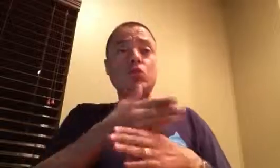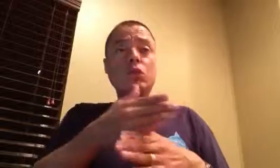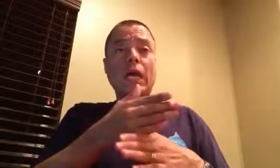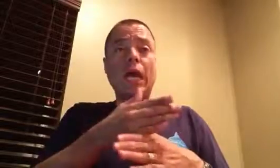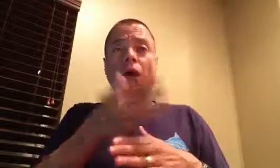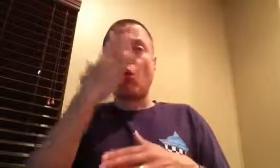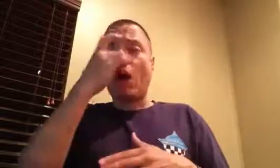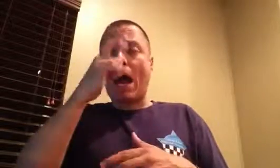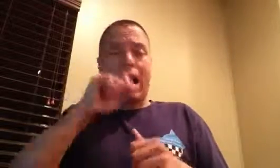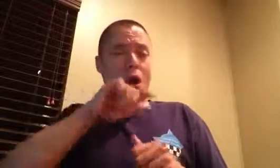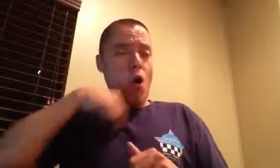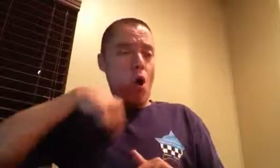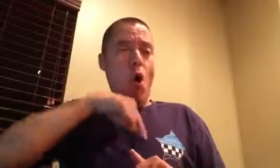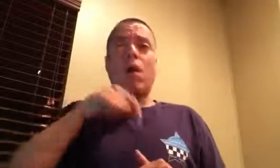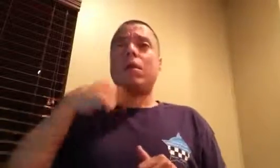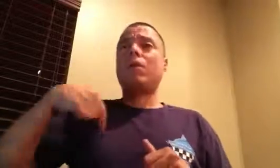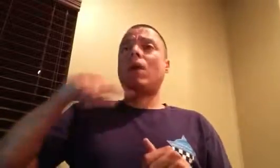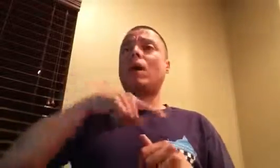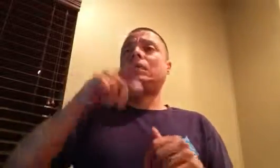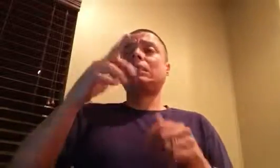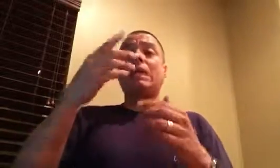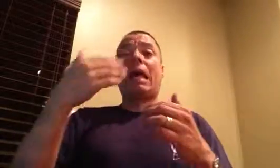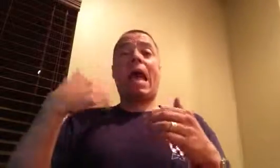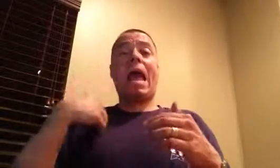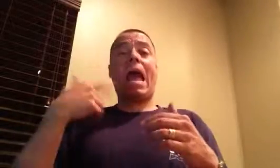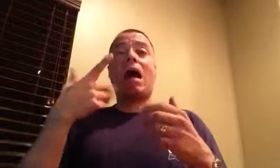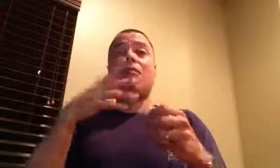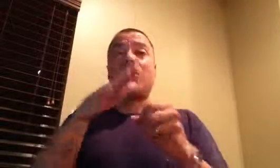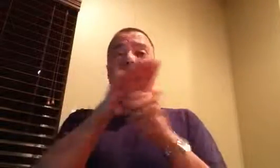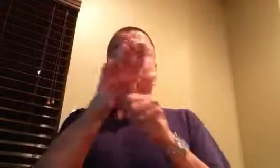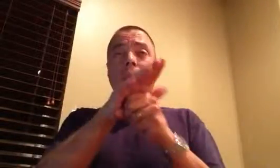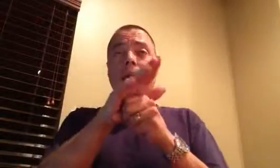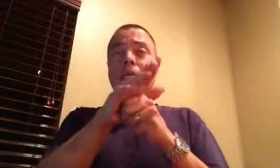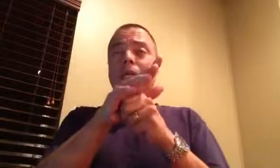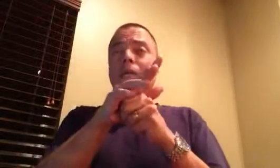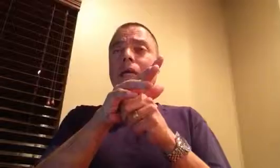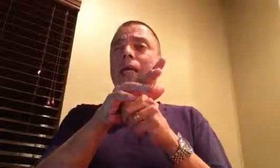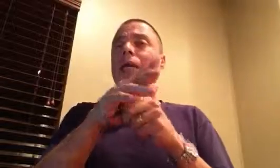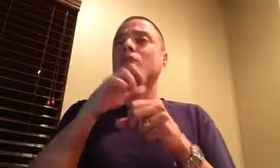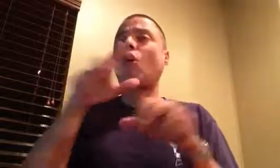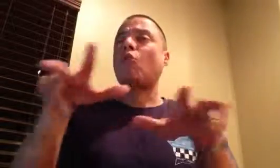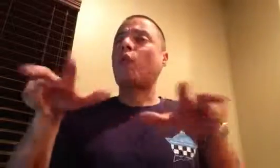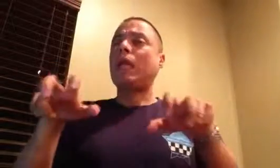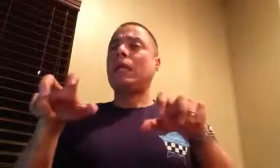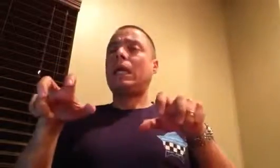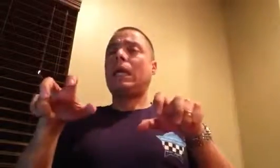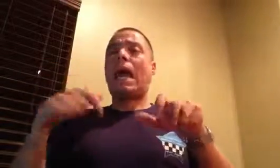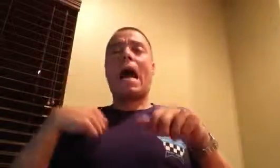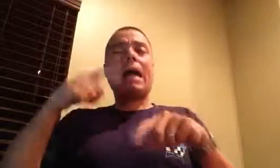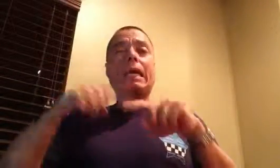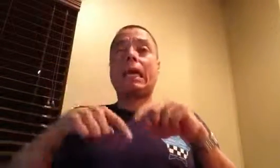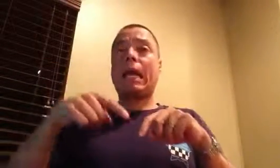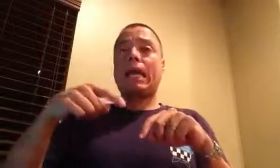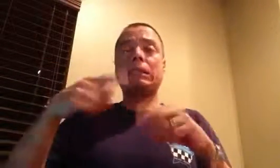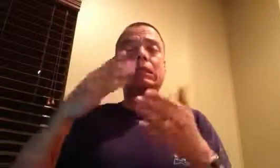greedy? I can't stop thinking that these are children my own age, that it makes